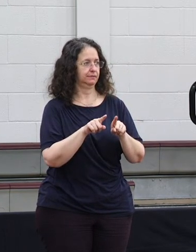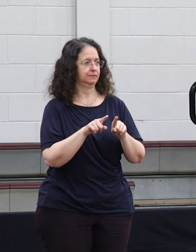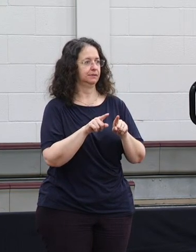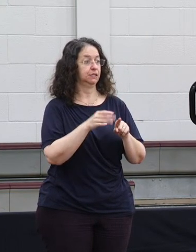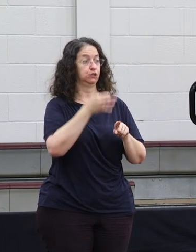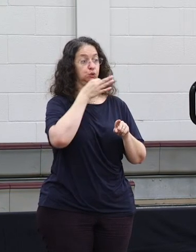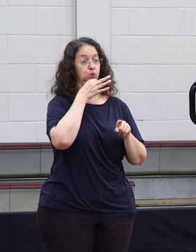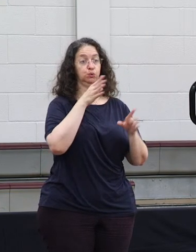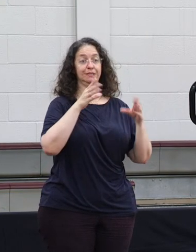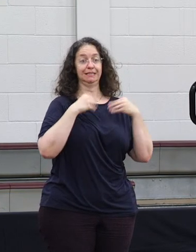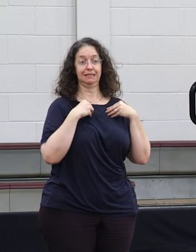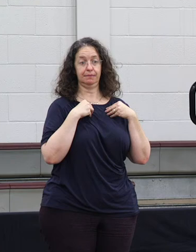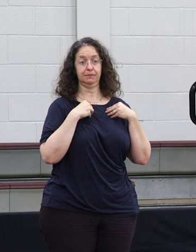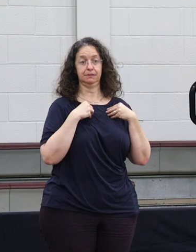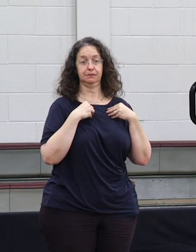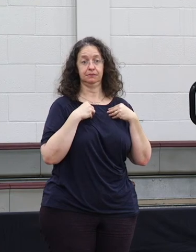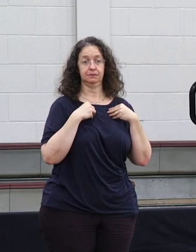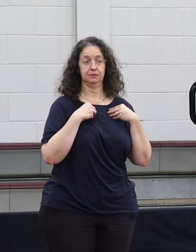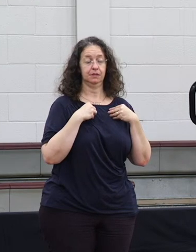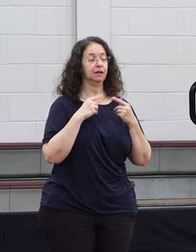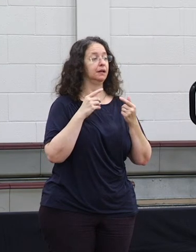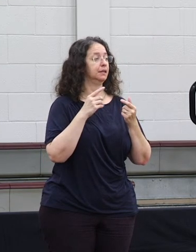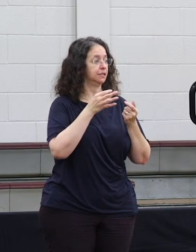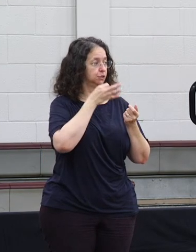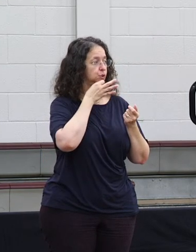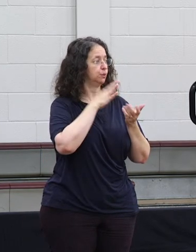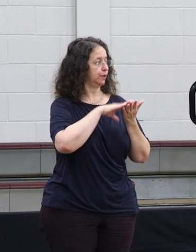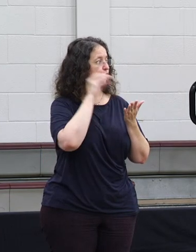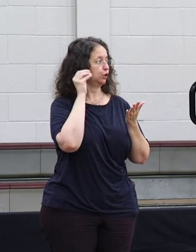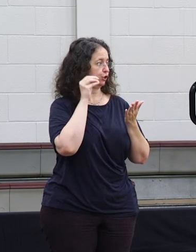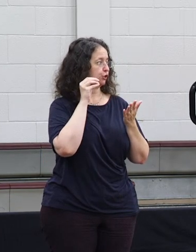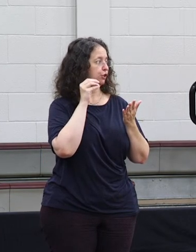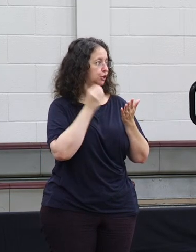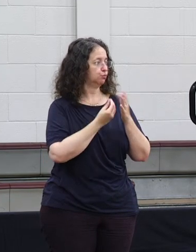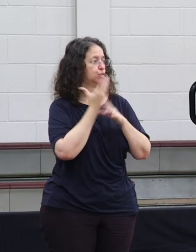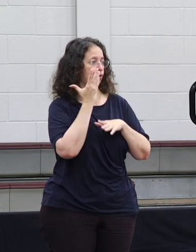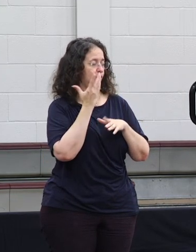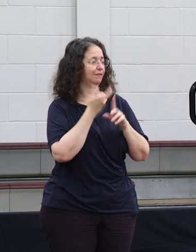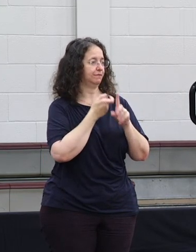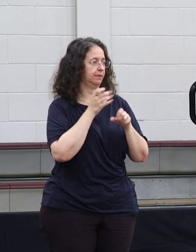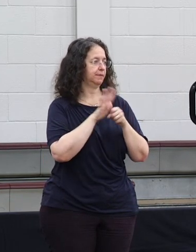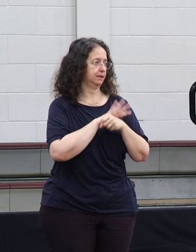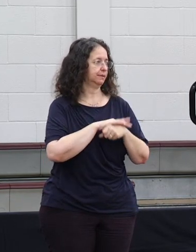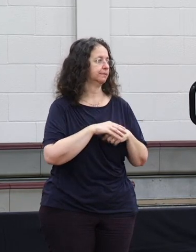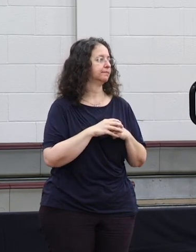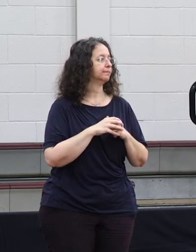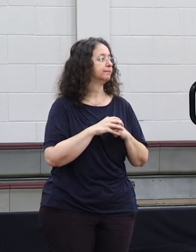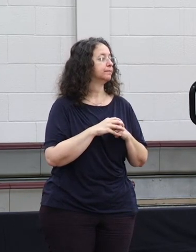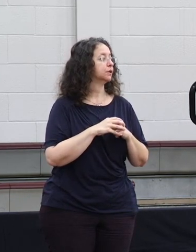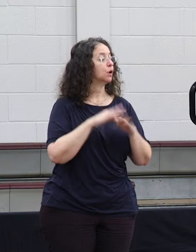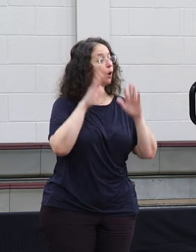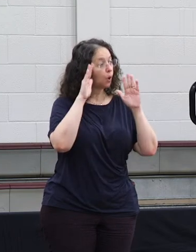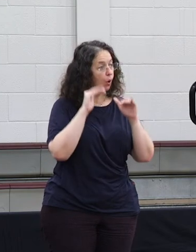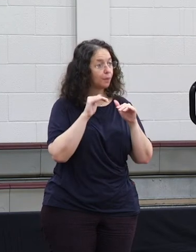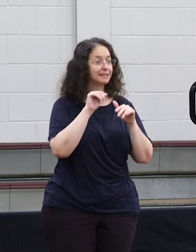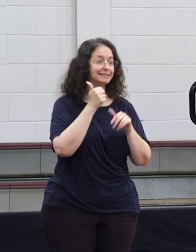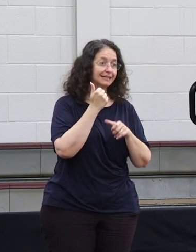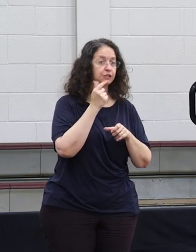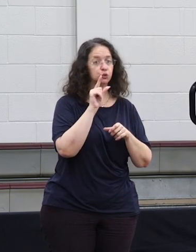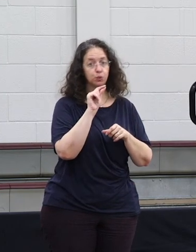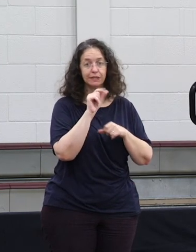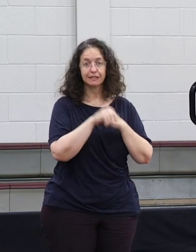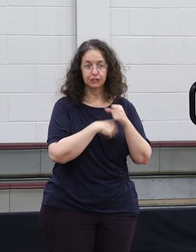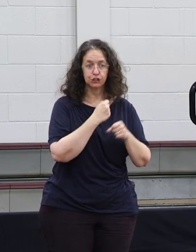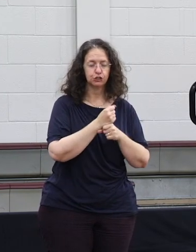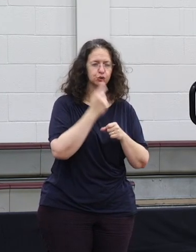we accept and embrace it, the sooner we can all learn and grow from it. I hope that in 10 or 20 years, when you all